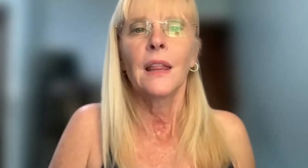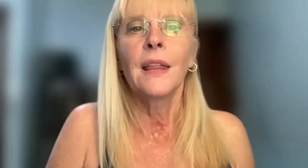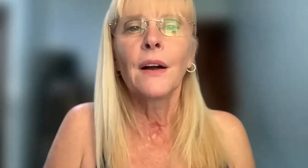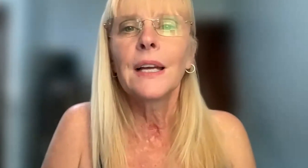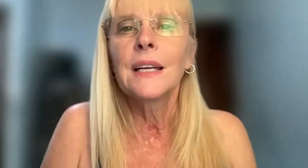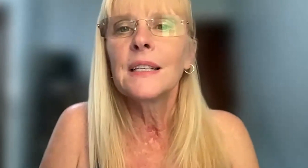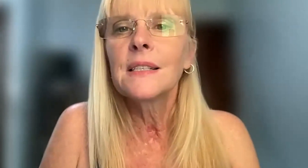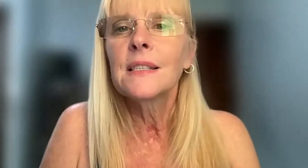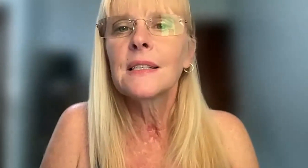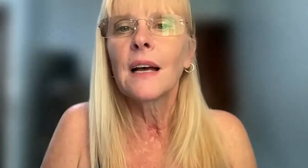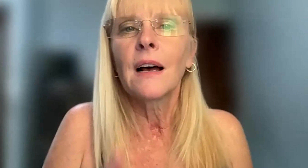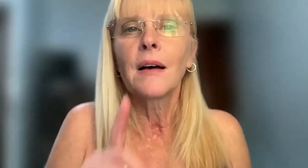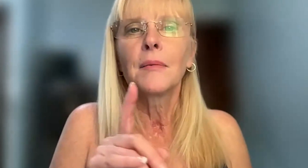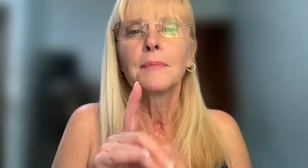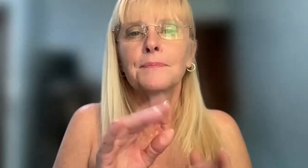There is, I'm